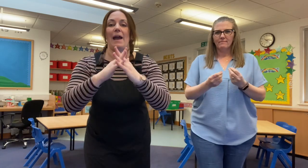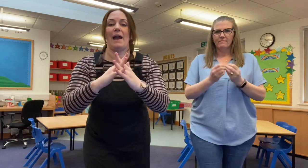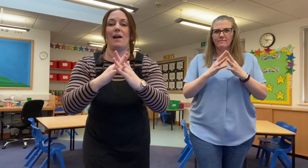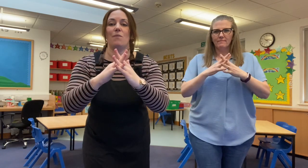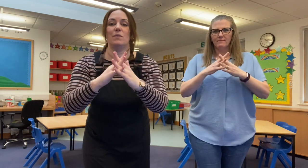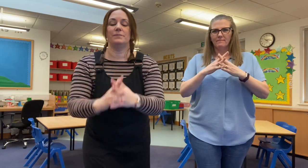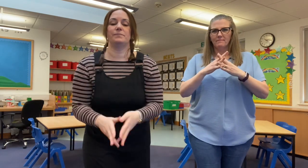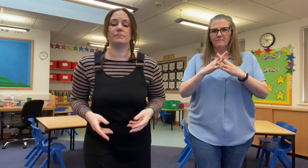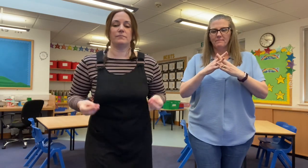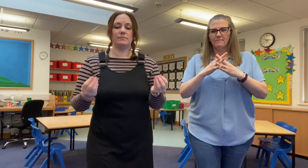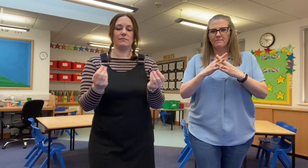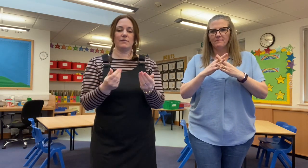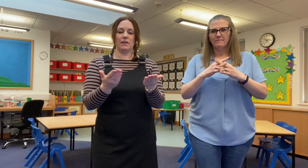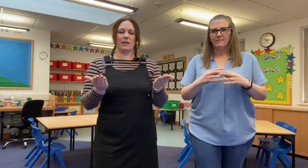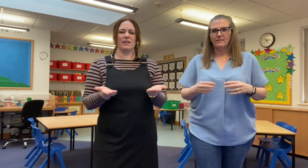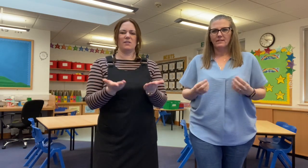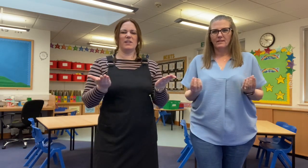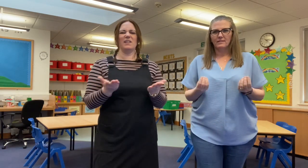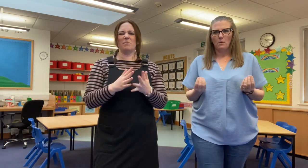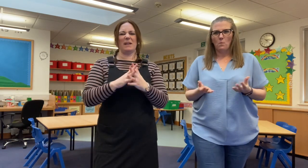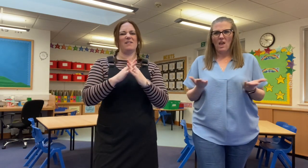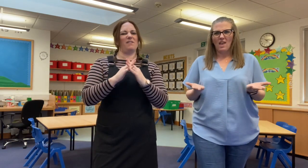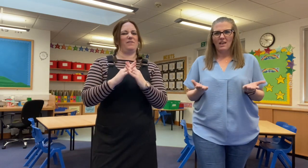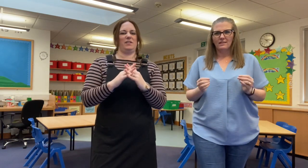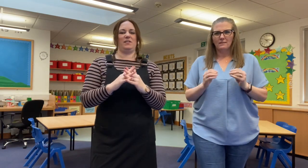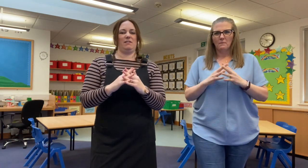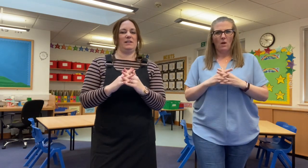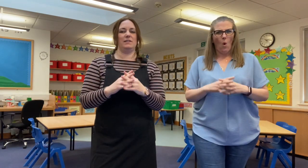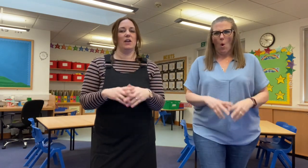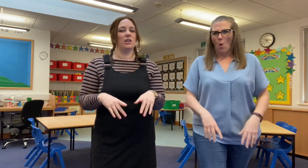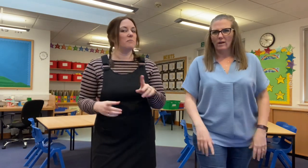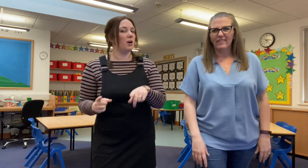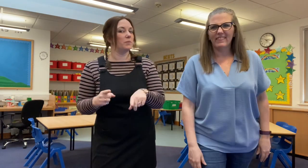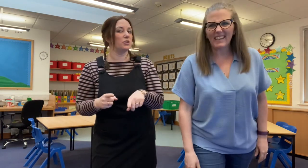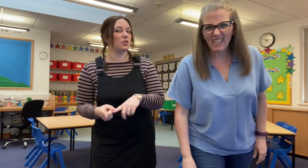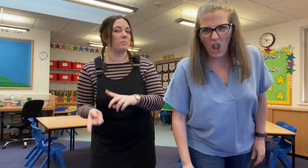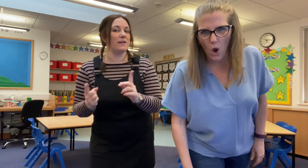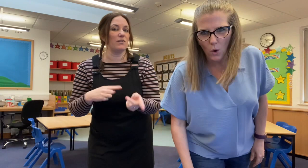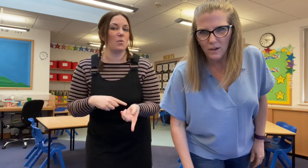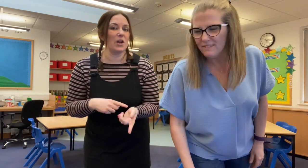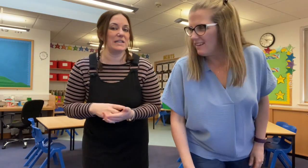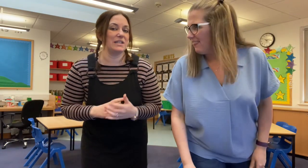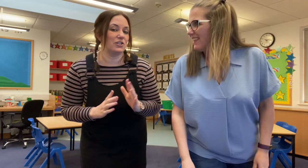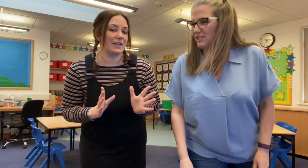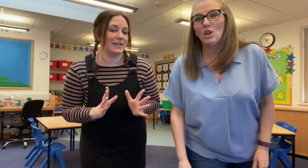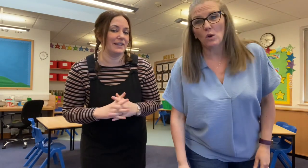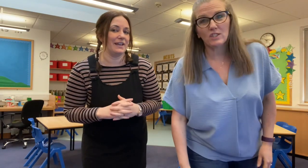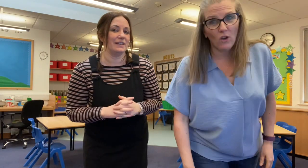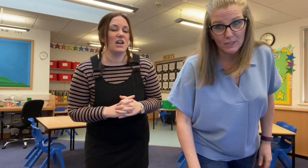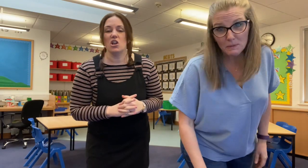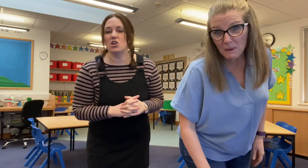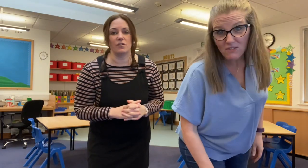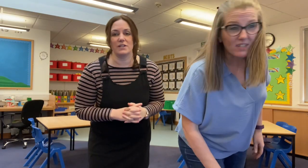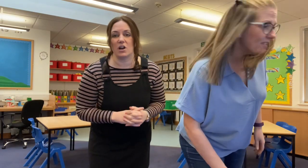somehow. Okay, so I think that'll be enough for the signs. You might want to stop it, rewind it, look There's at it again. A lot of signs. A lot of signs.